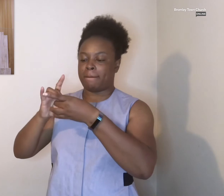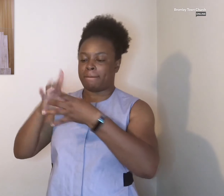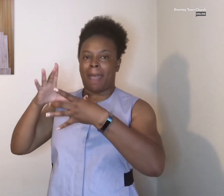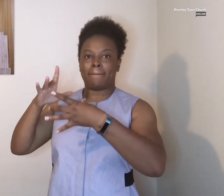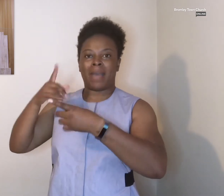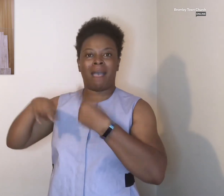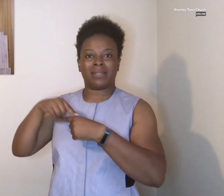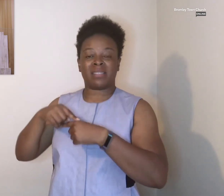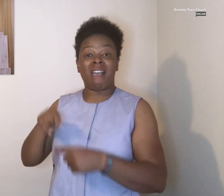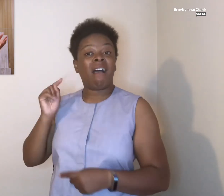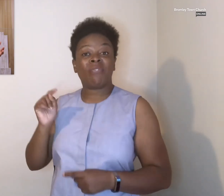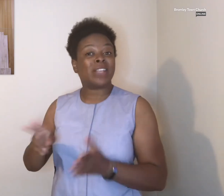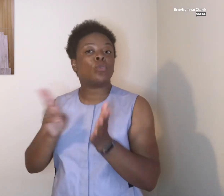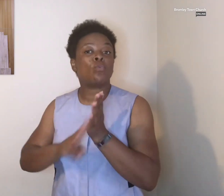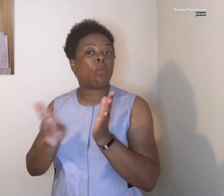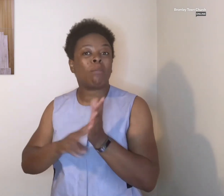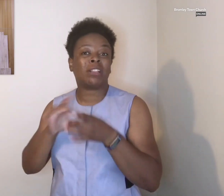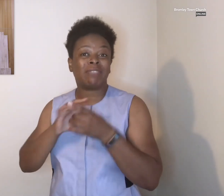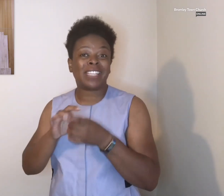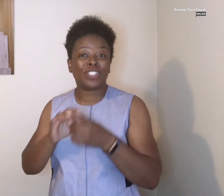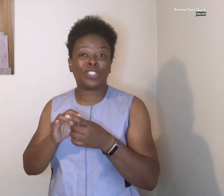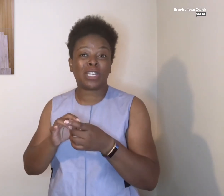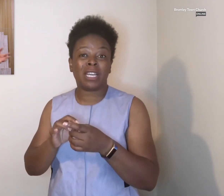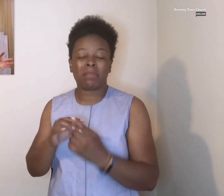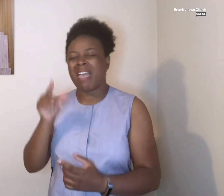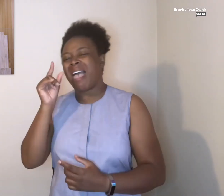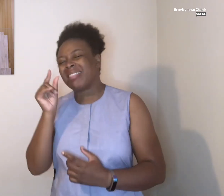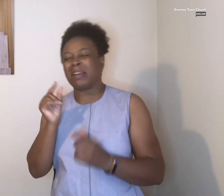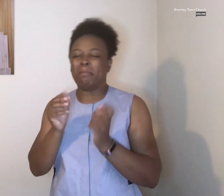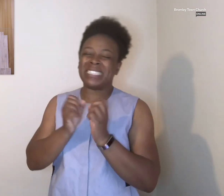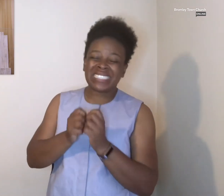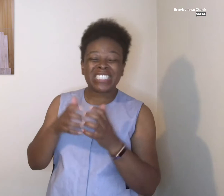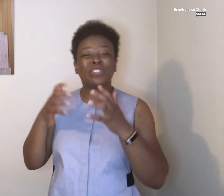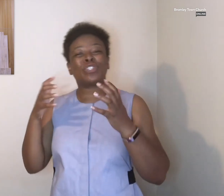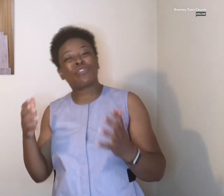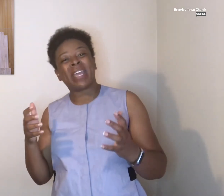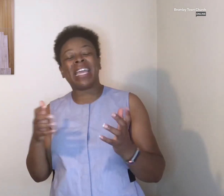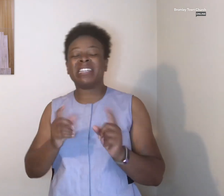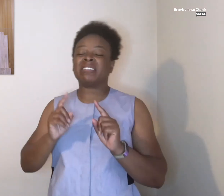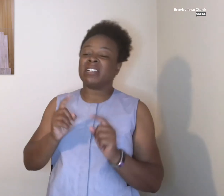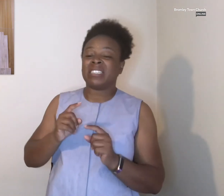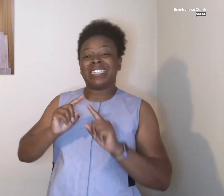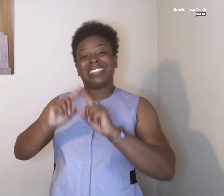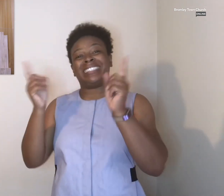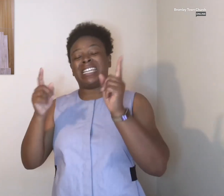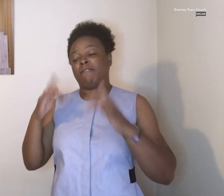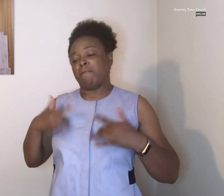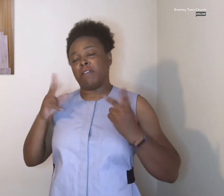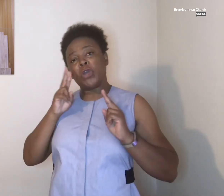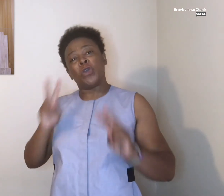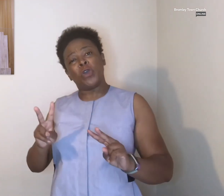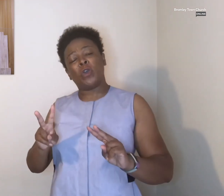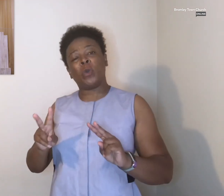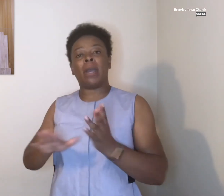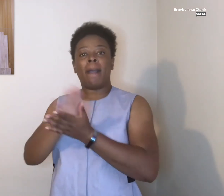in a normal relationship. A disagreement, a misunderstanding, taking a wrong view, it caused a disagreement and it caused separation